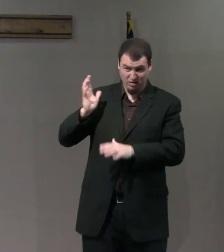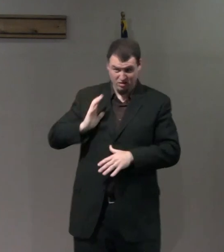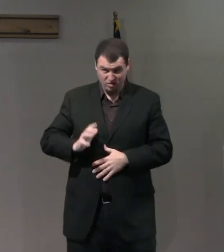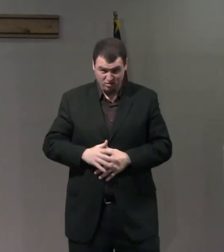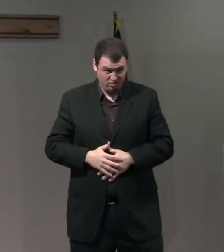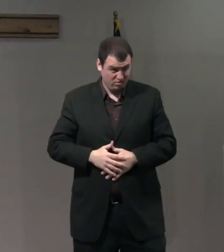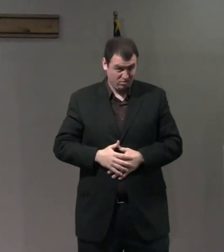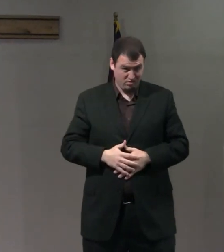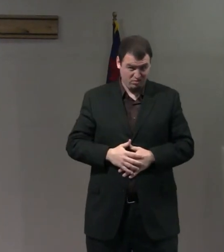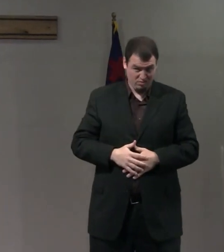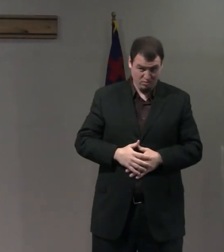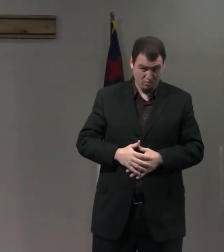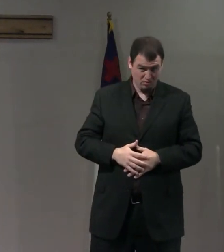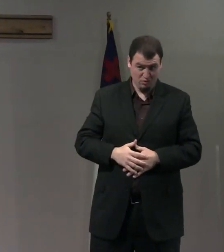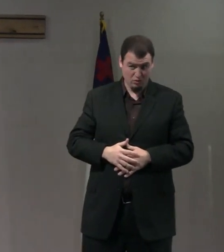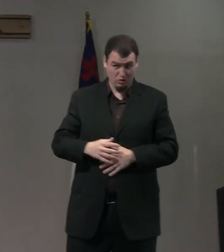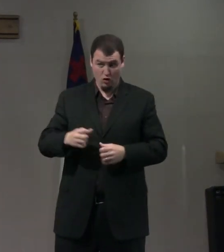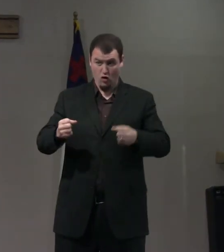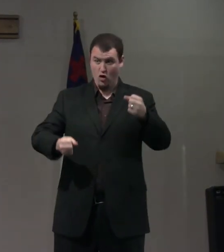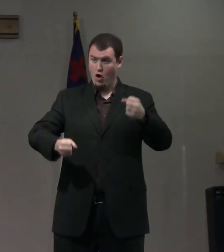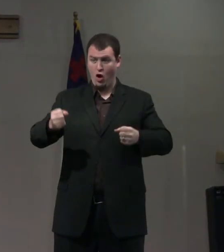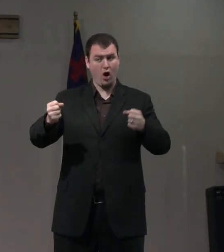Now, understand,